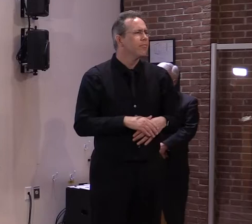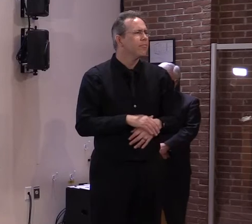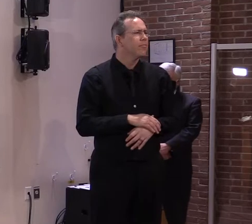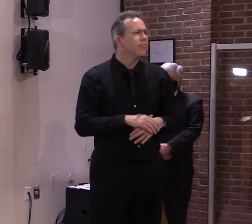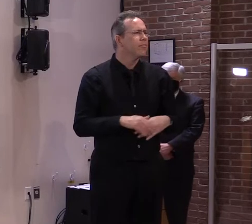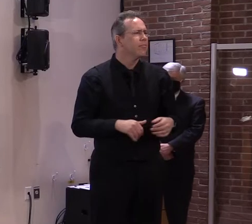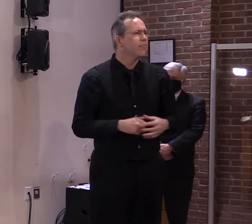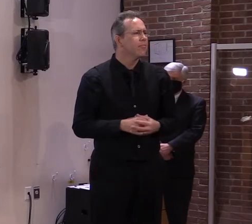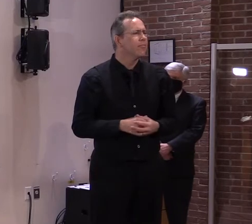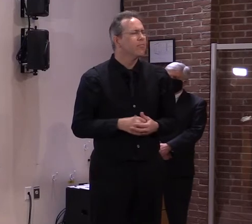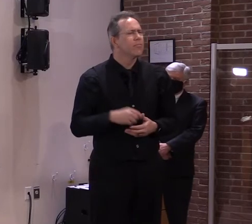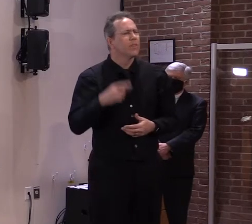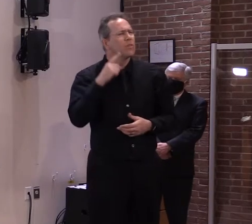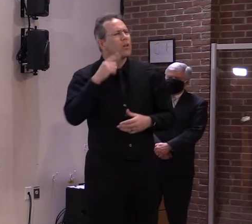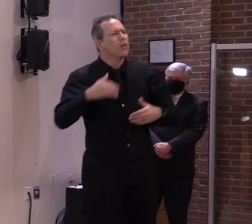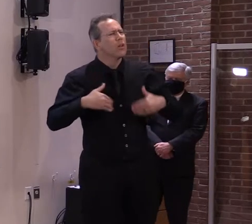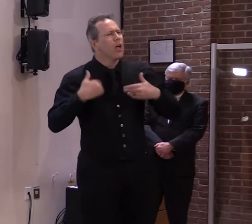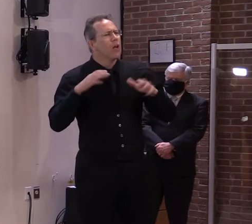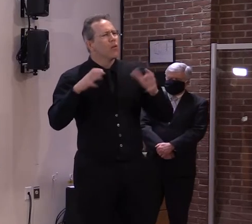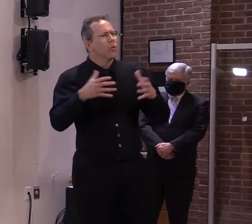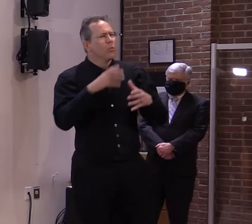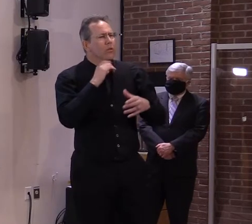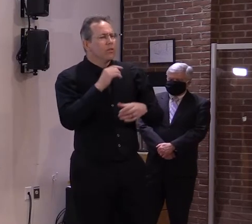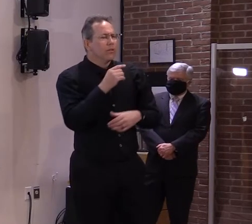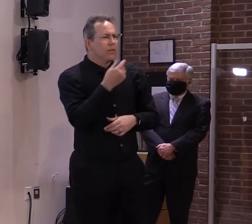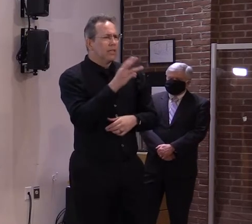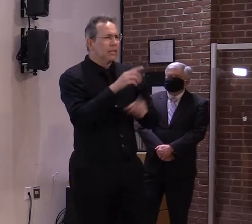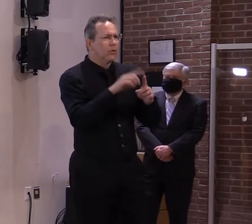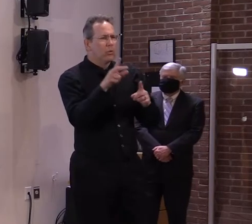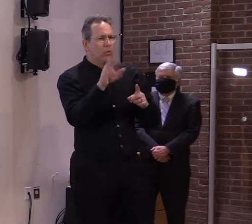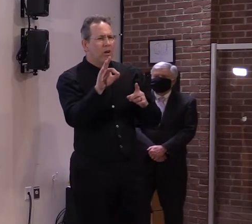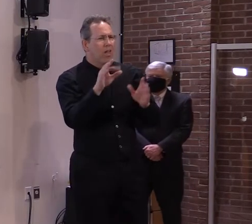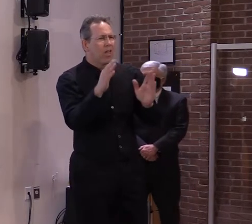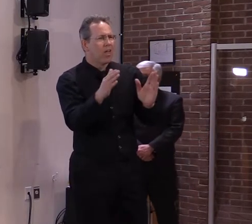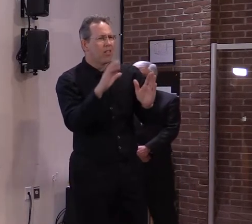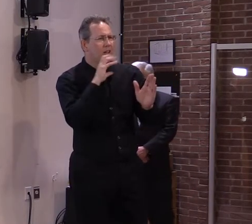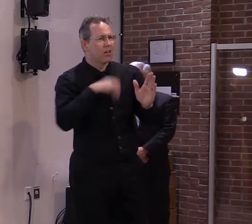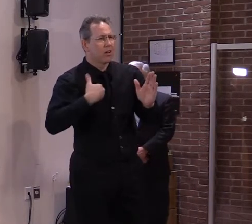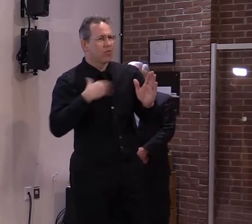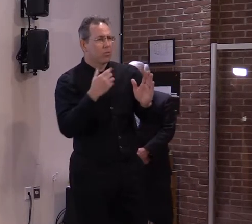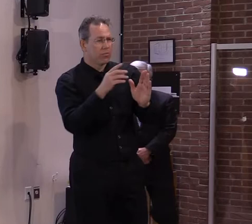group, especially as the April 19th date